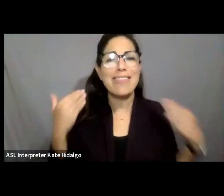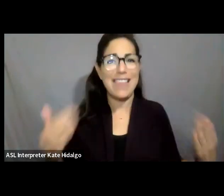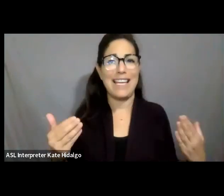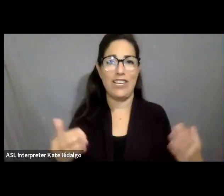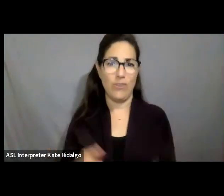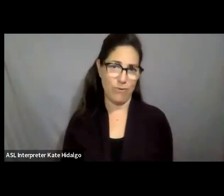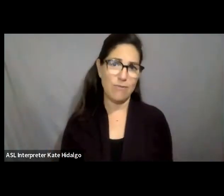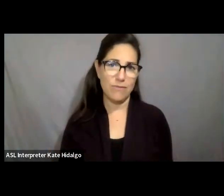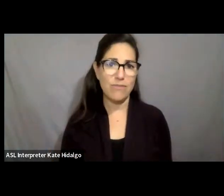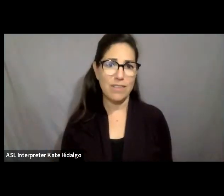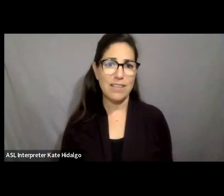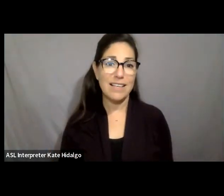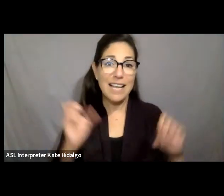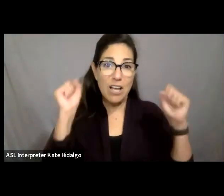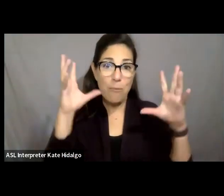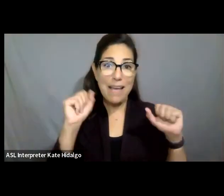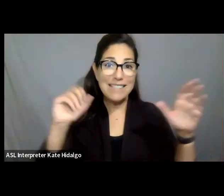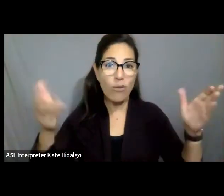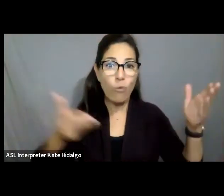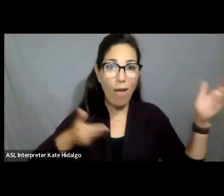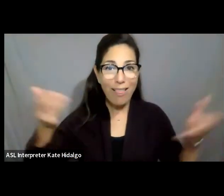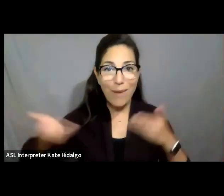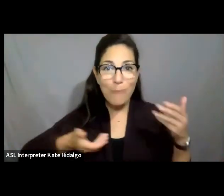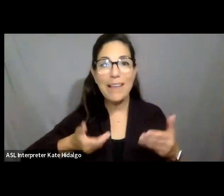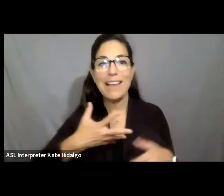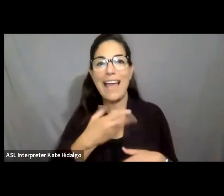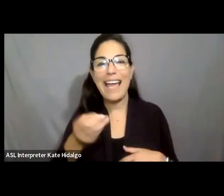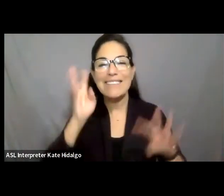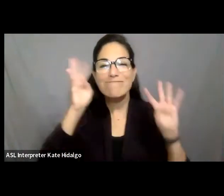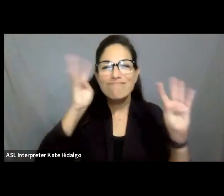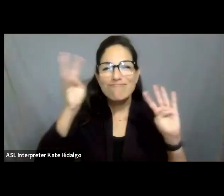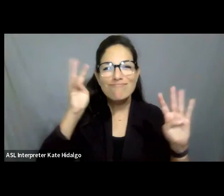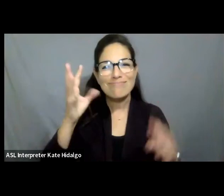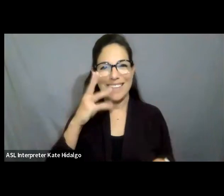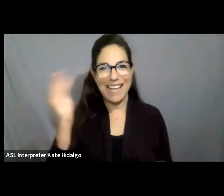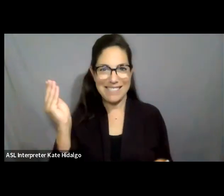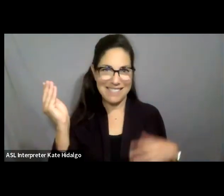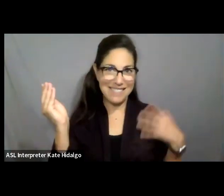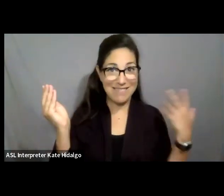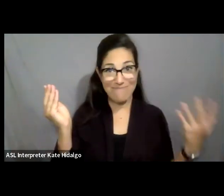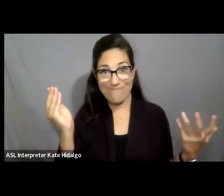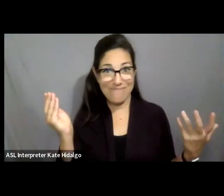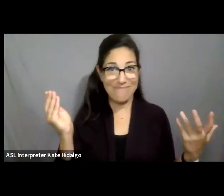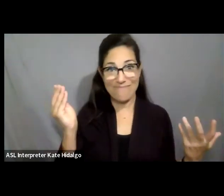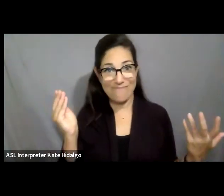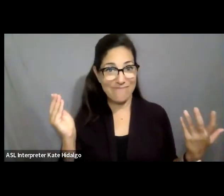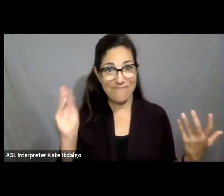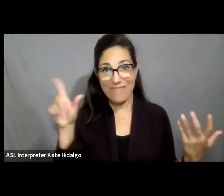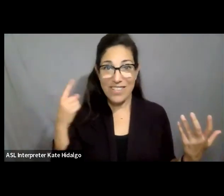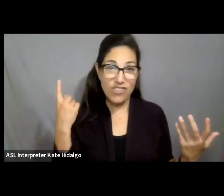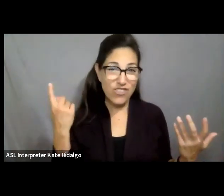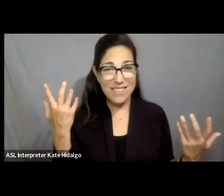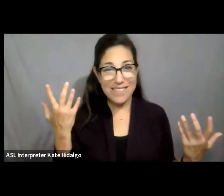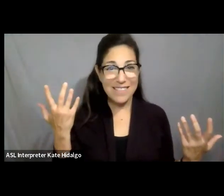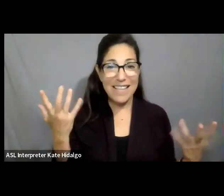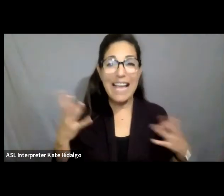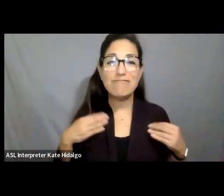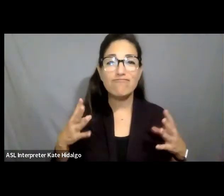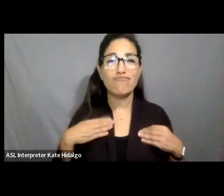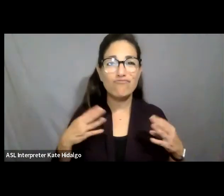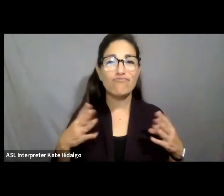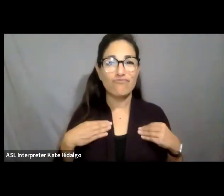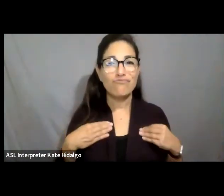so just amazing and welcoming and innovative and just